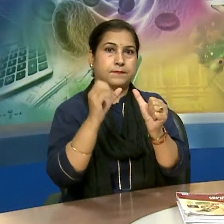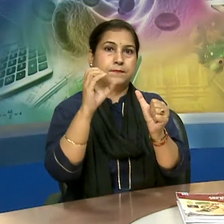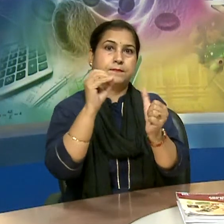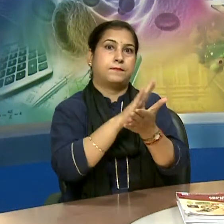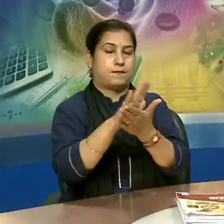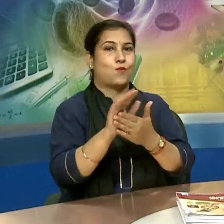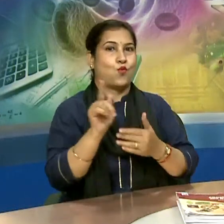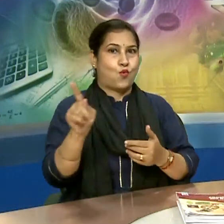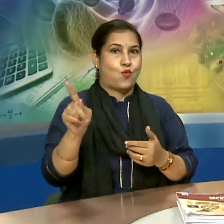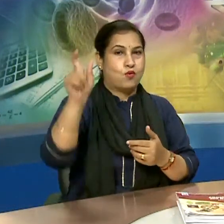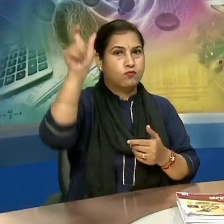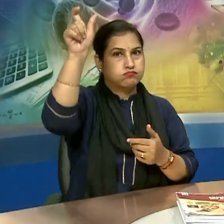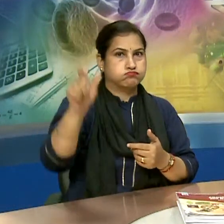defining the